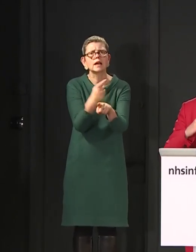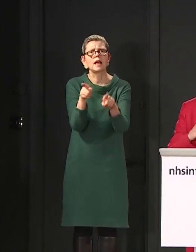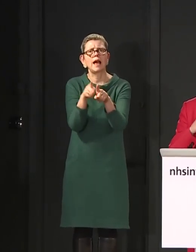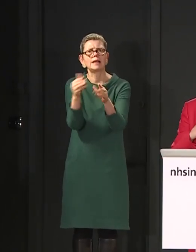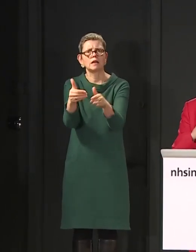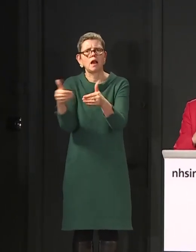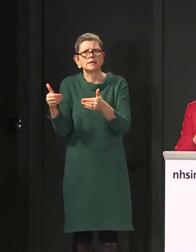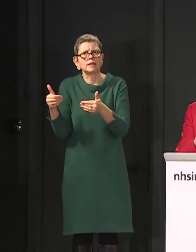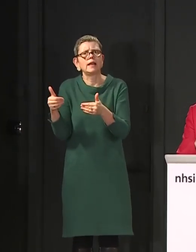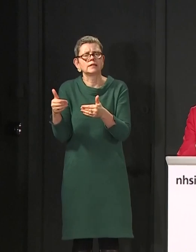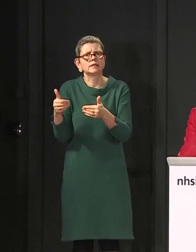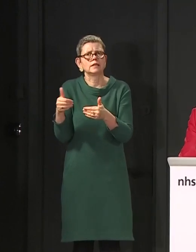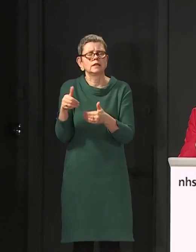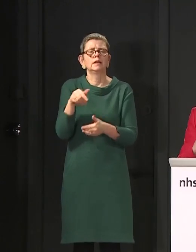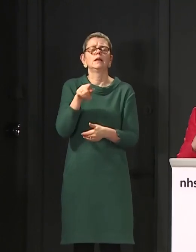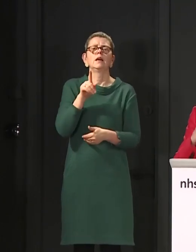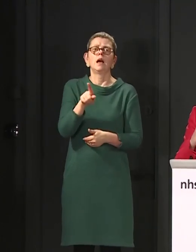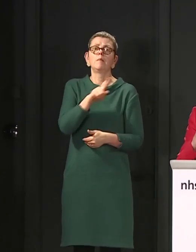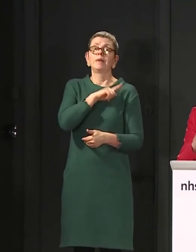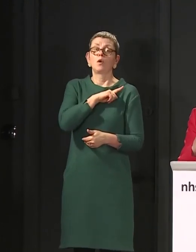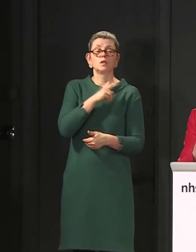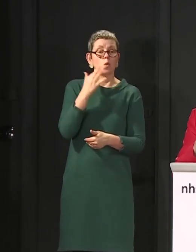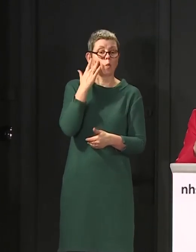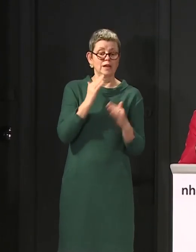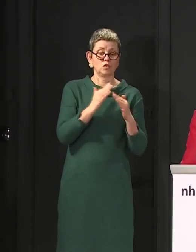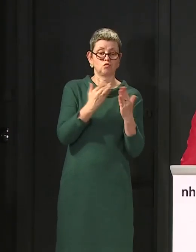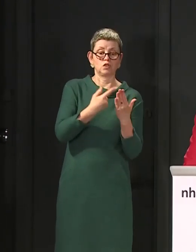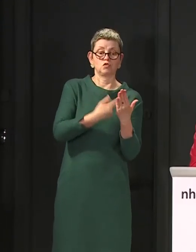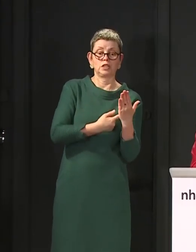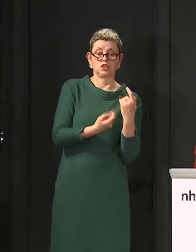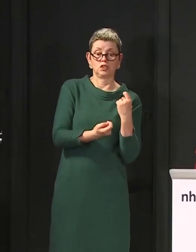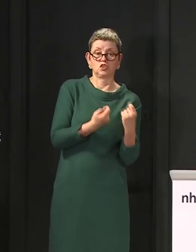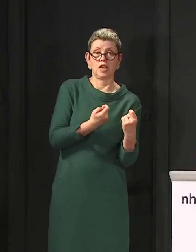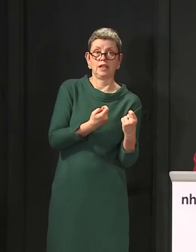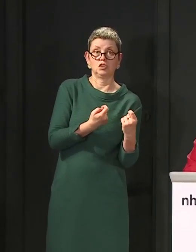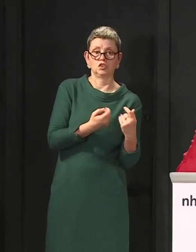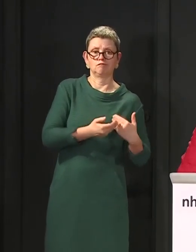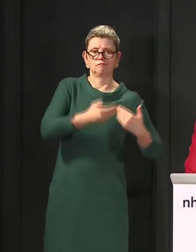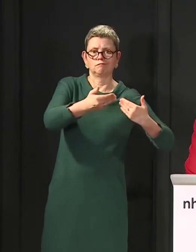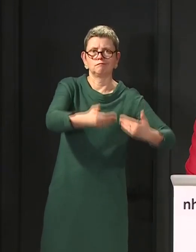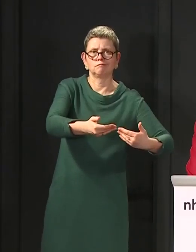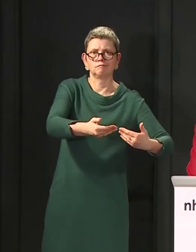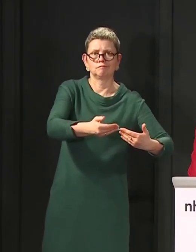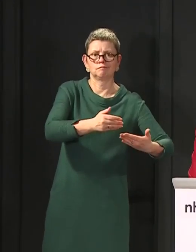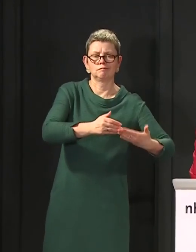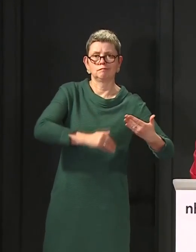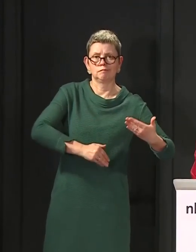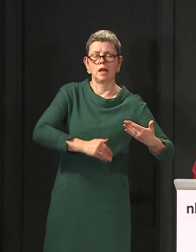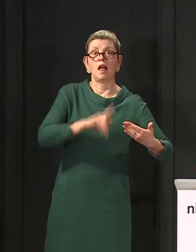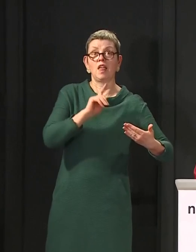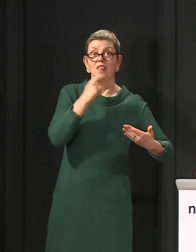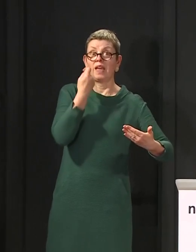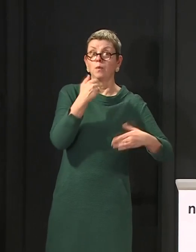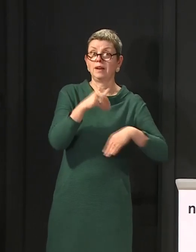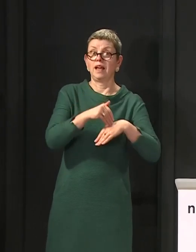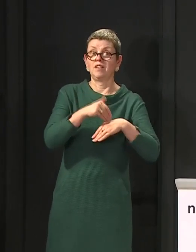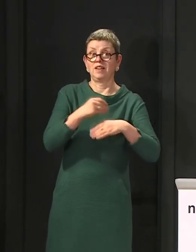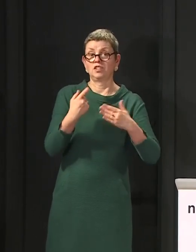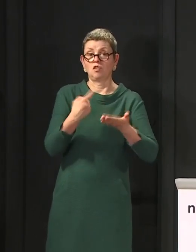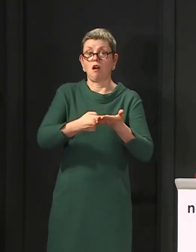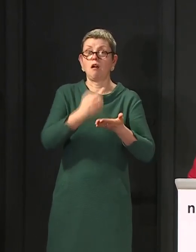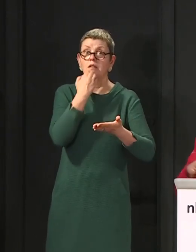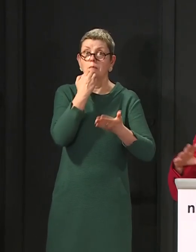do start to ease restrictions, and any easing of restrictions will have an impact on the R number, but the lower your baseline, the more headroom you've got to